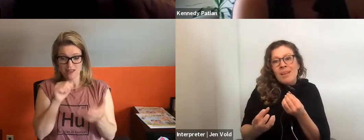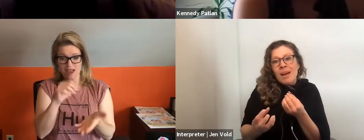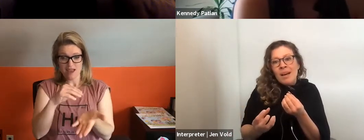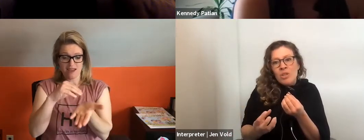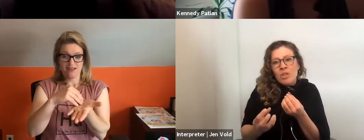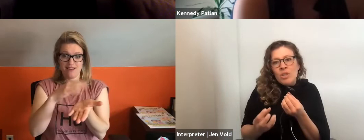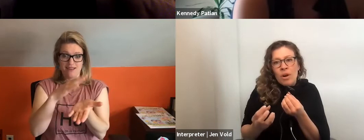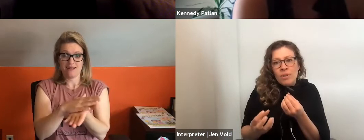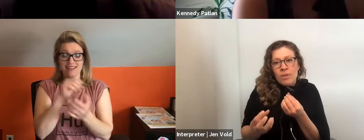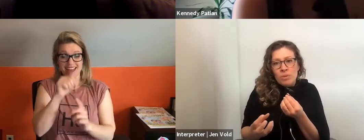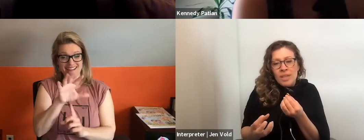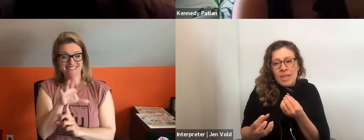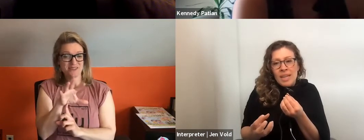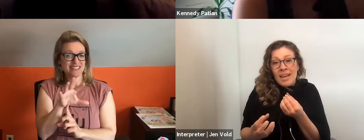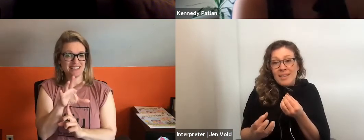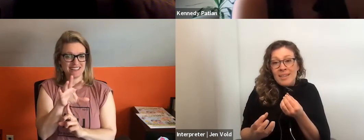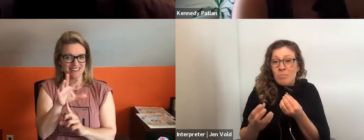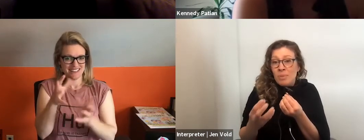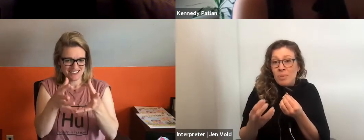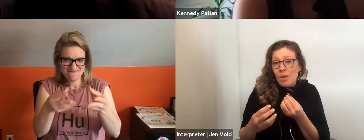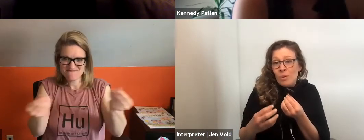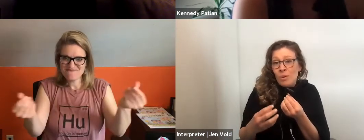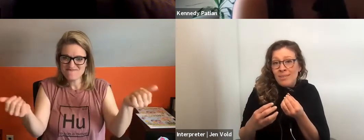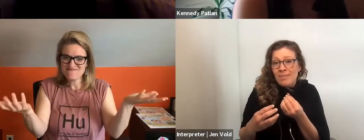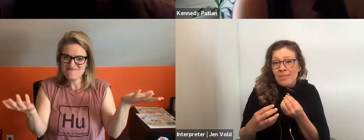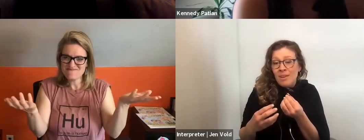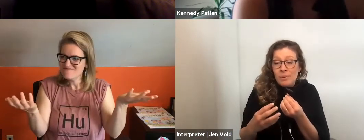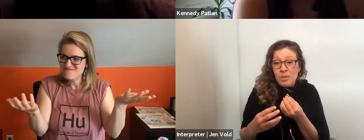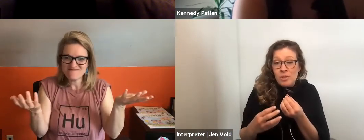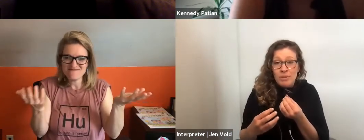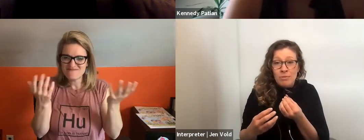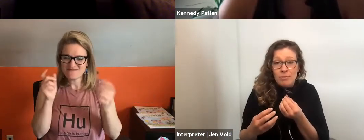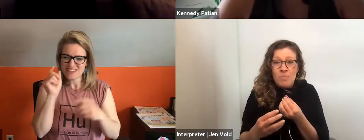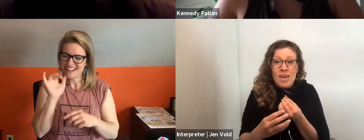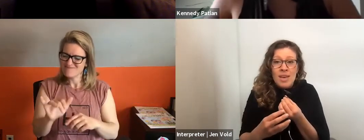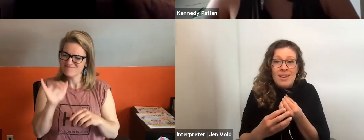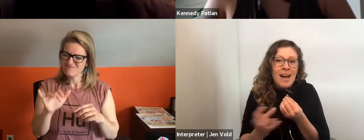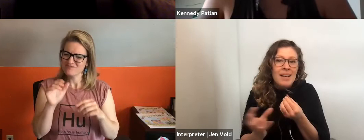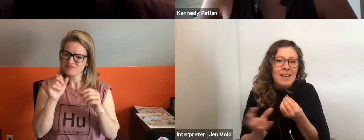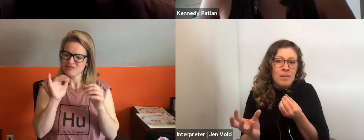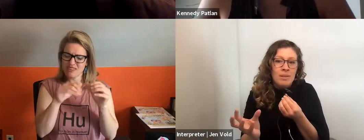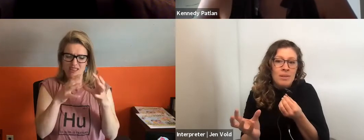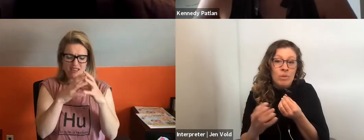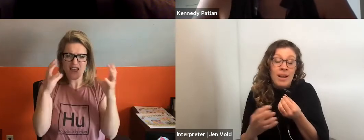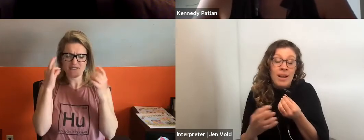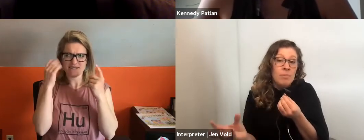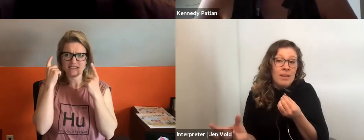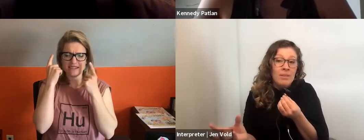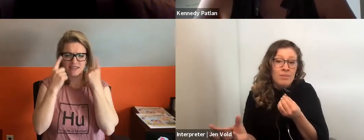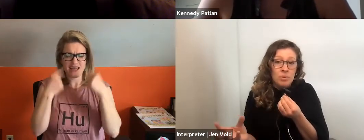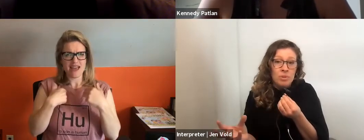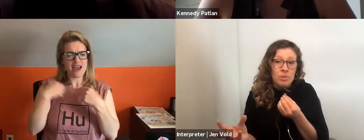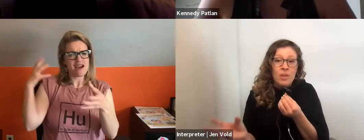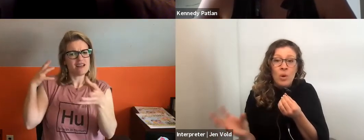mean, sign languages are visual. And because our language doesn't have a written form, it has